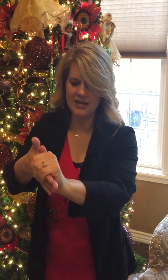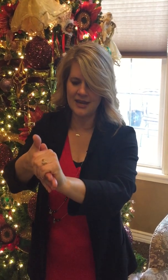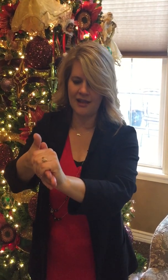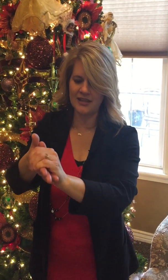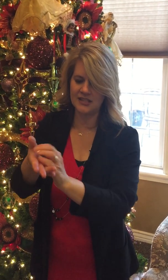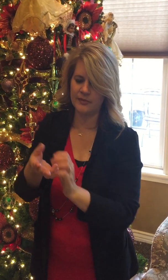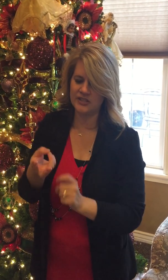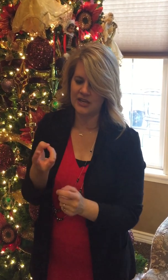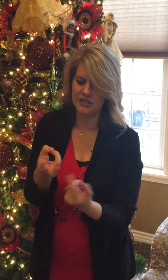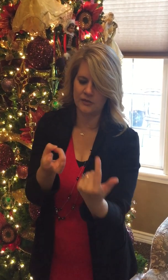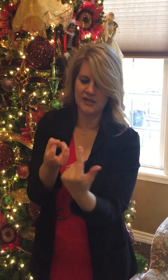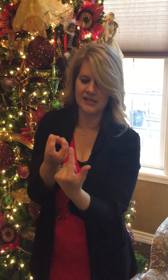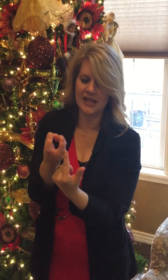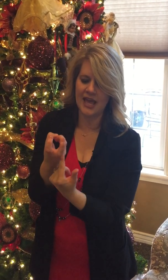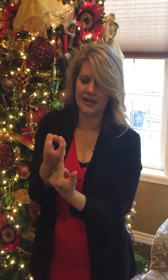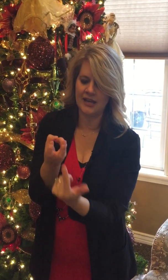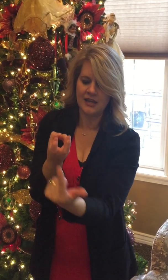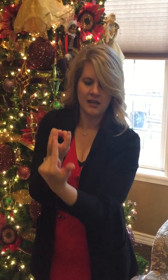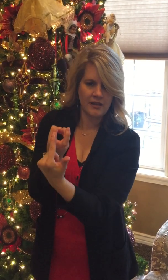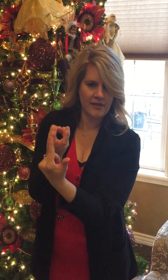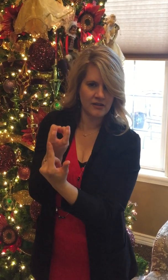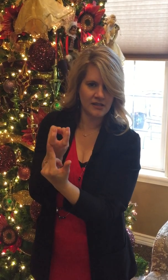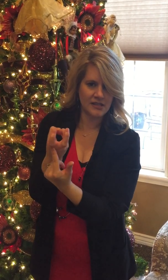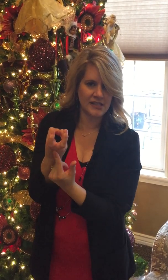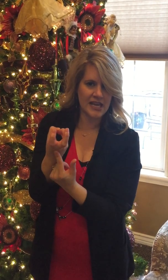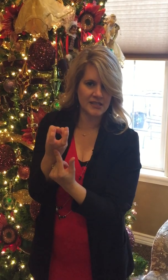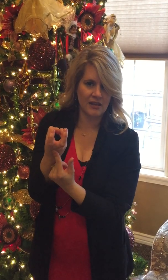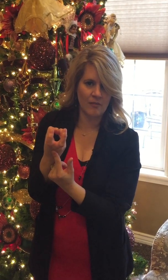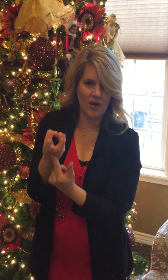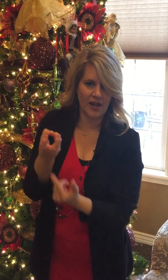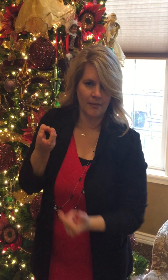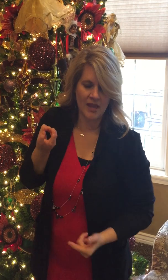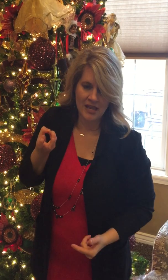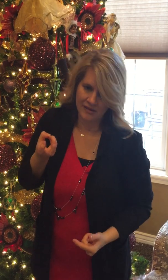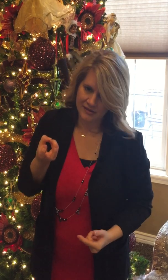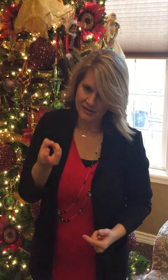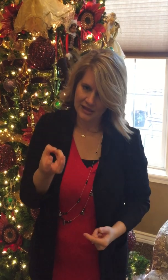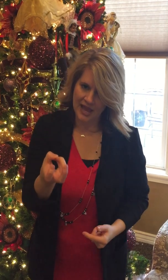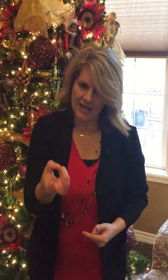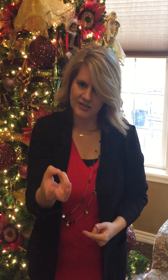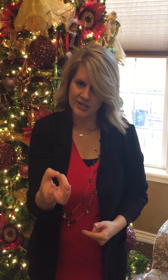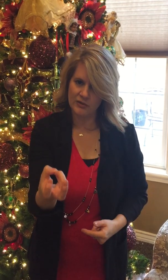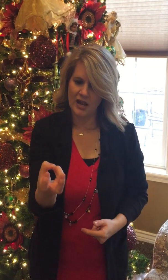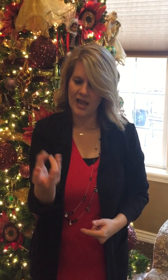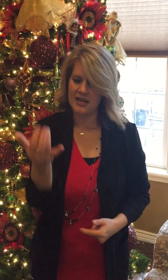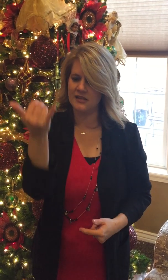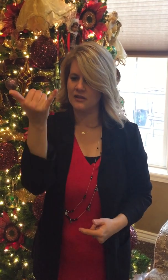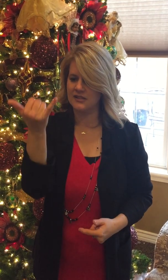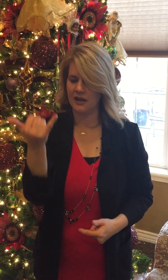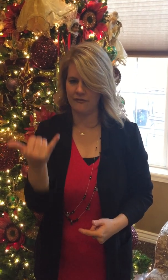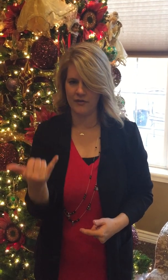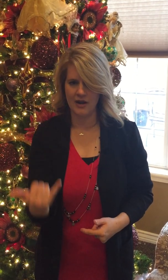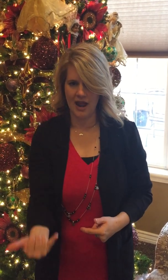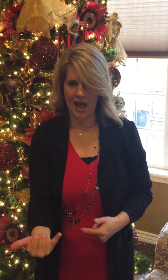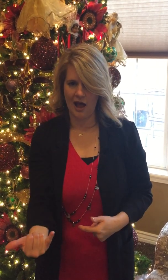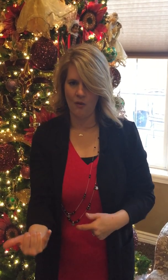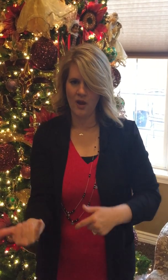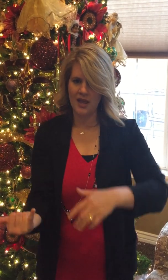now let's switch it into a sled. There's the skis on the bottom. Sled to night is the sign for now.